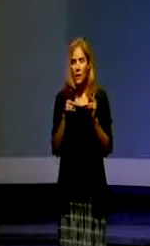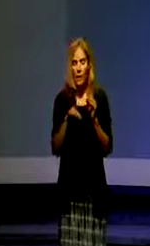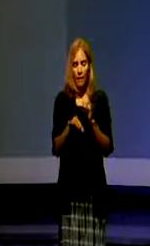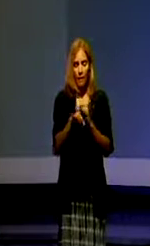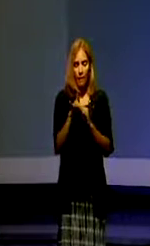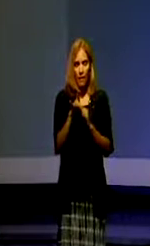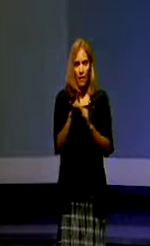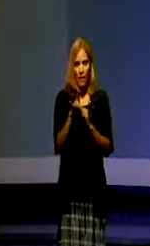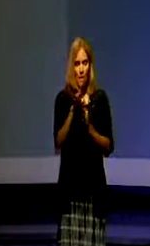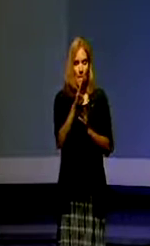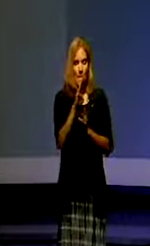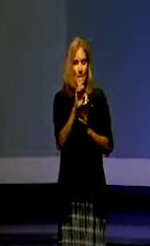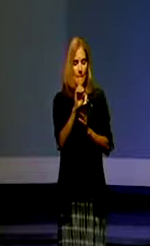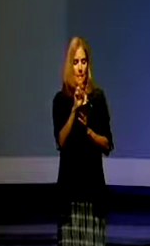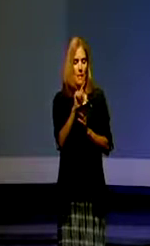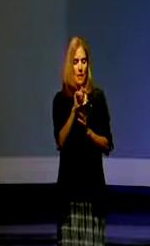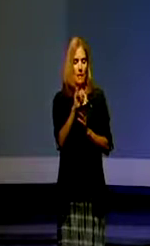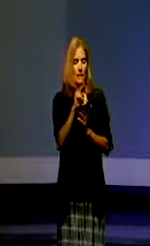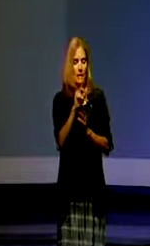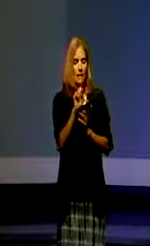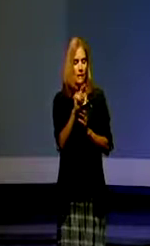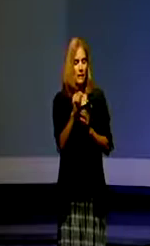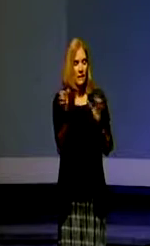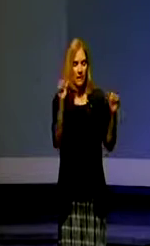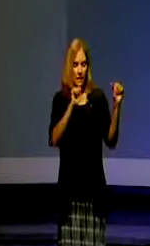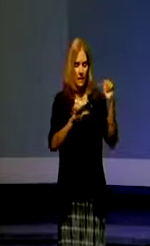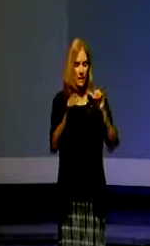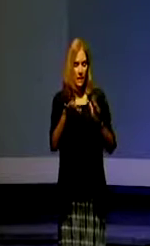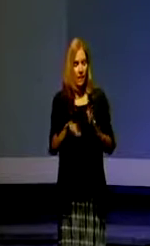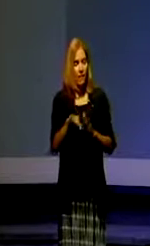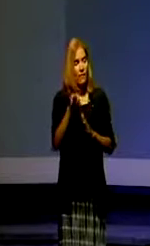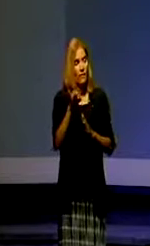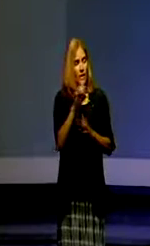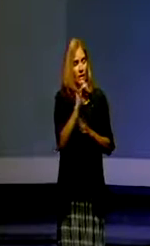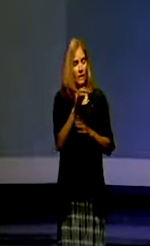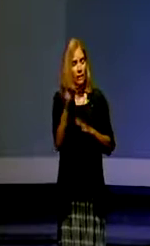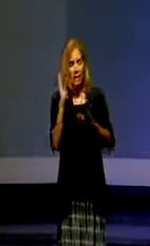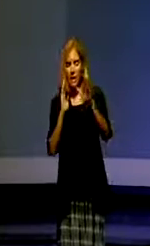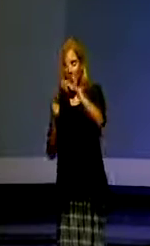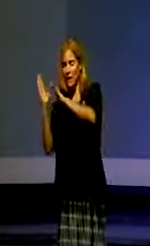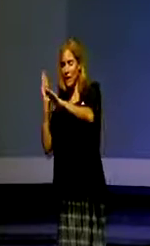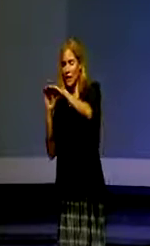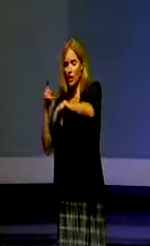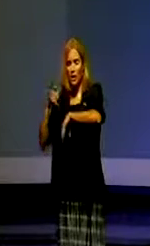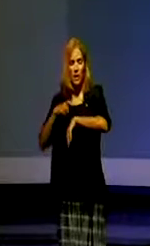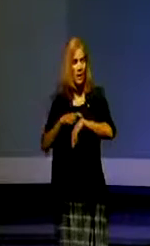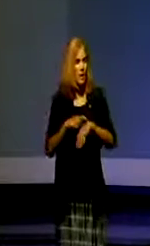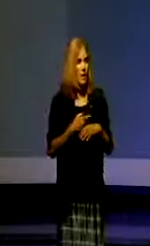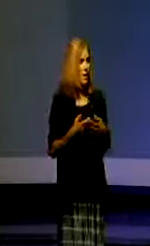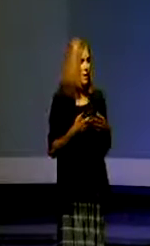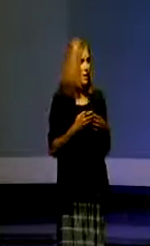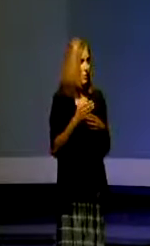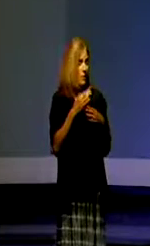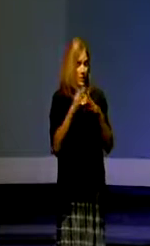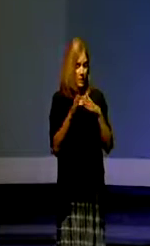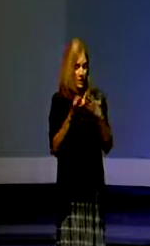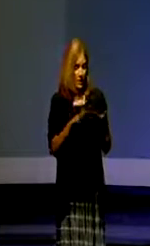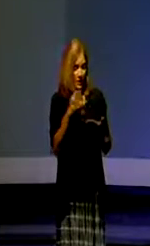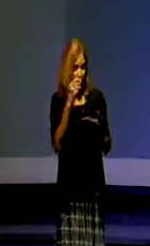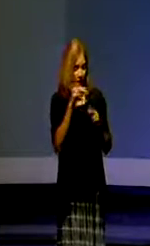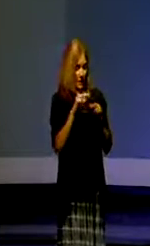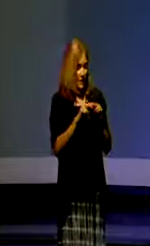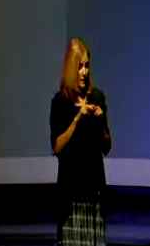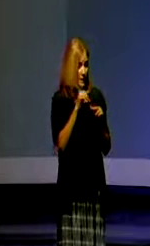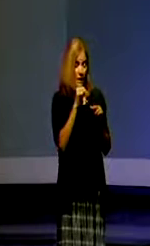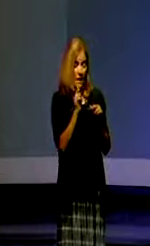find, and botanists and scientists have found seeds from even ancient times. And though they've been dormant and sitting and